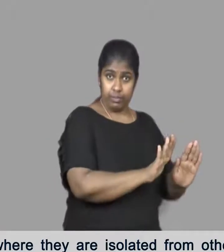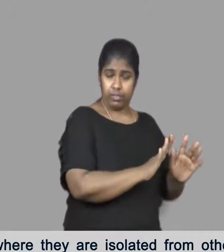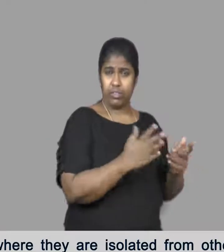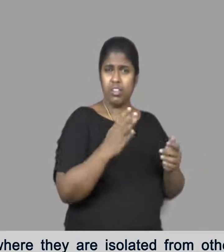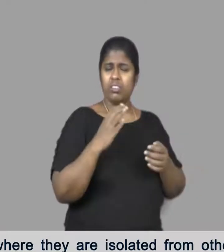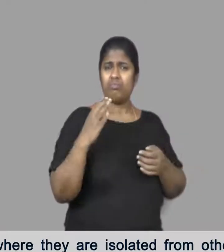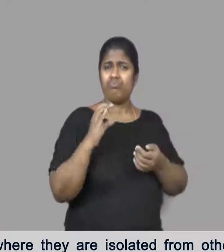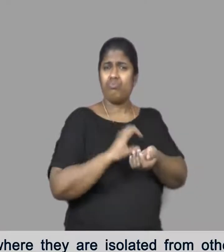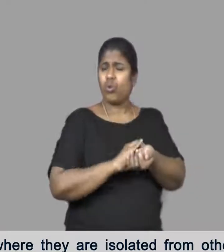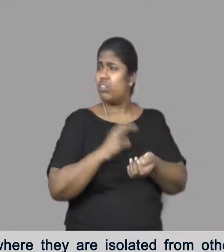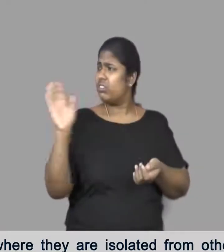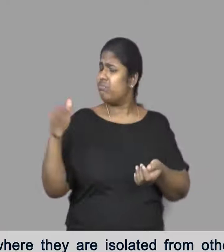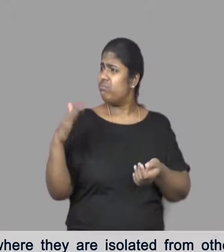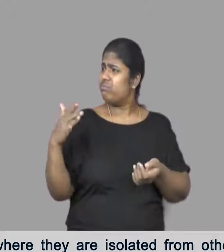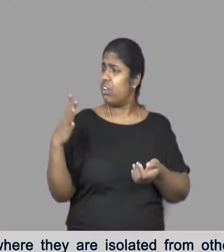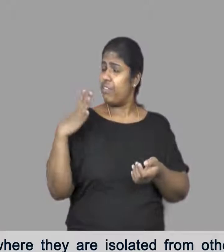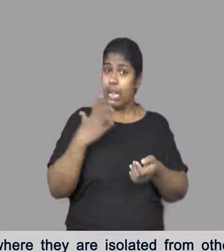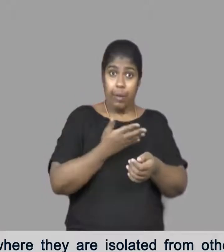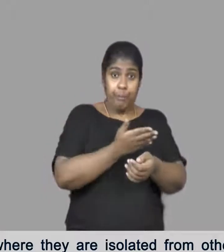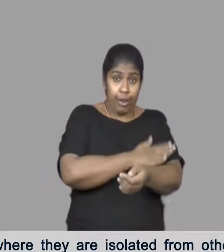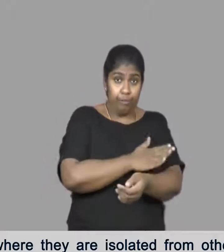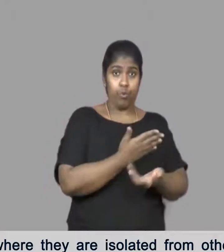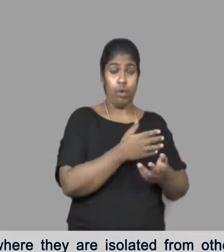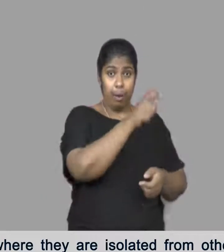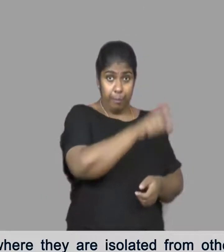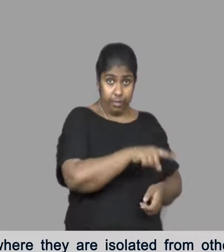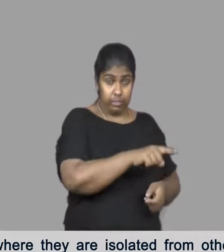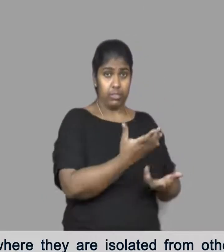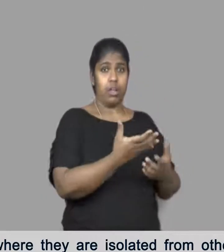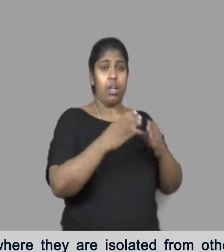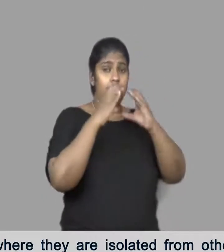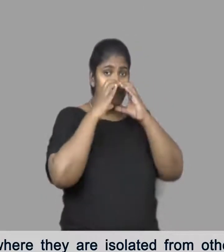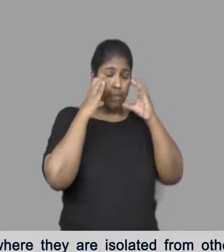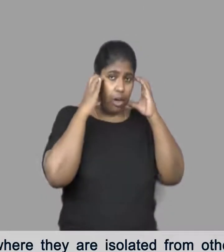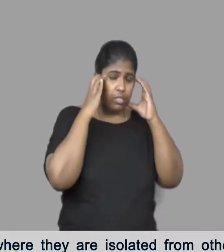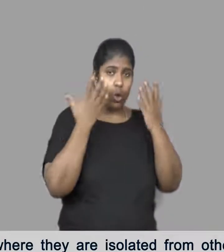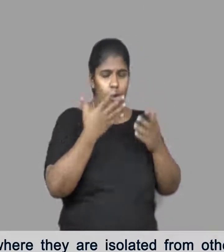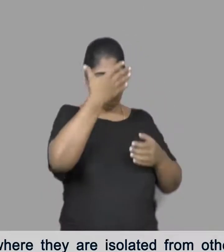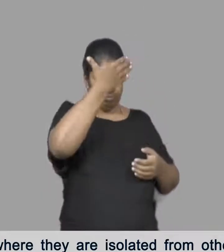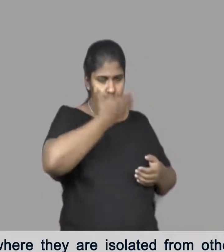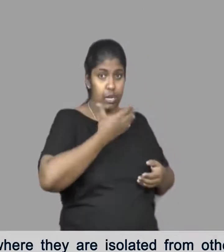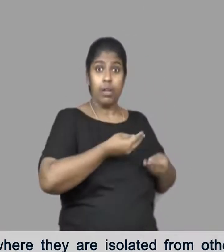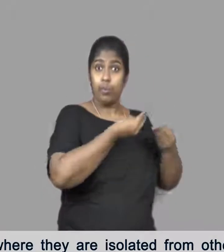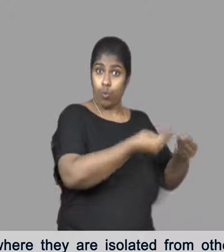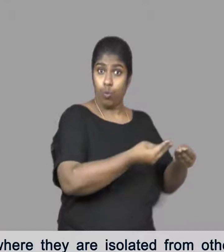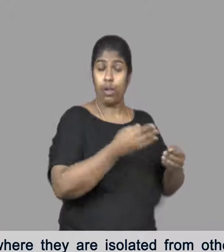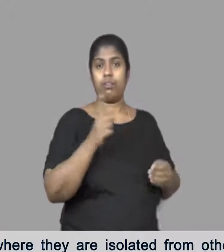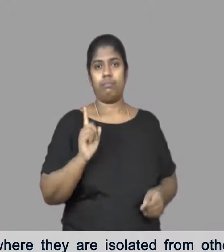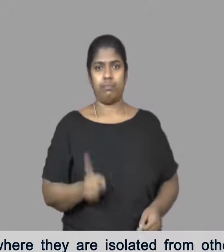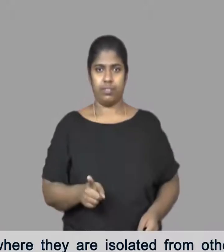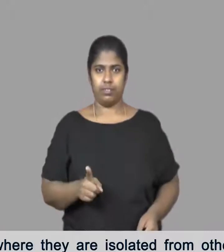the workplace. Provide a mask or face cover till such time he or she is examined by a